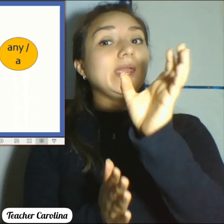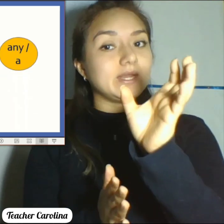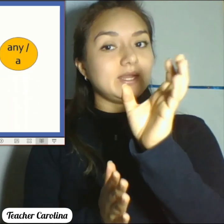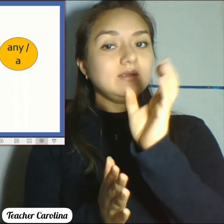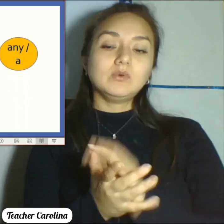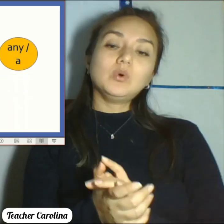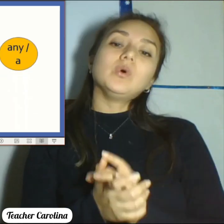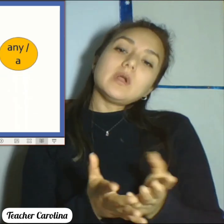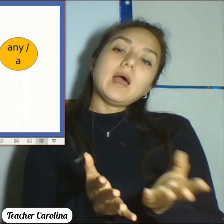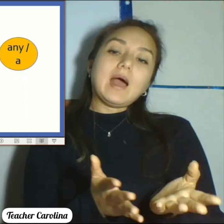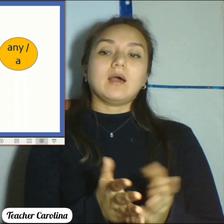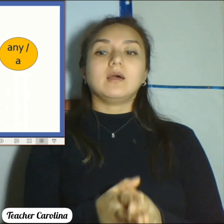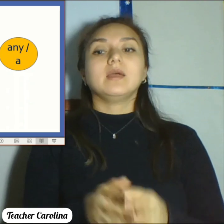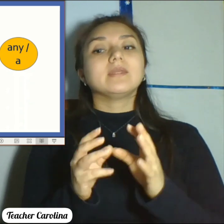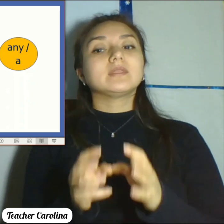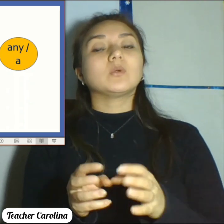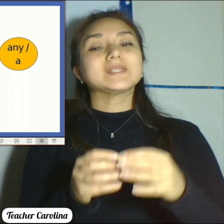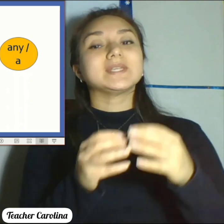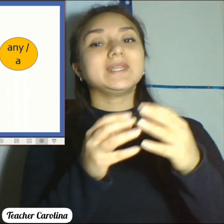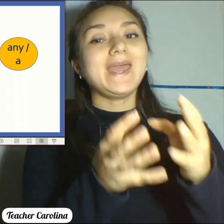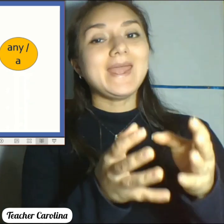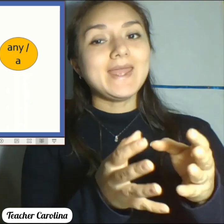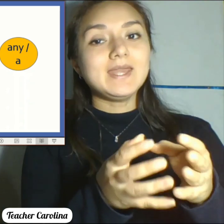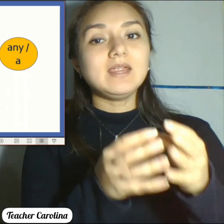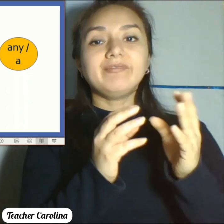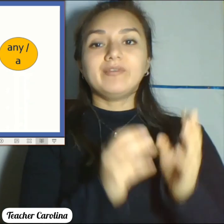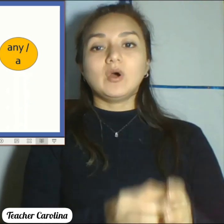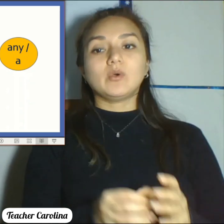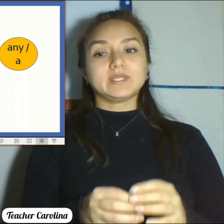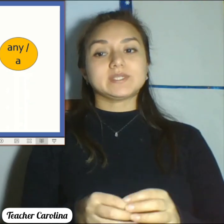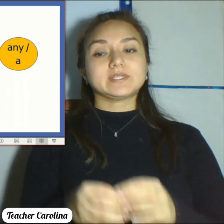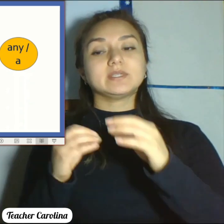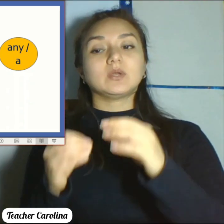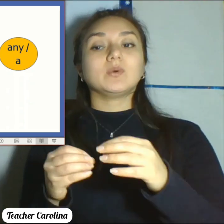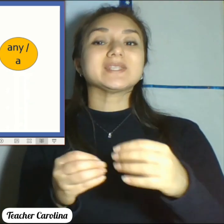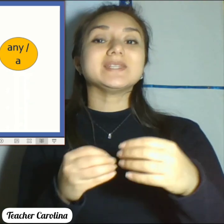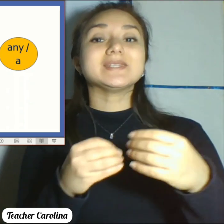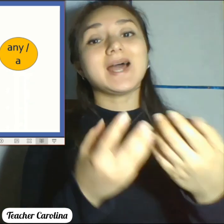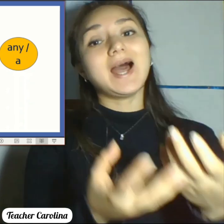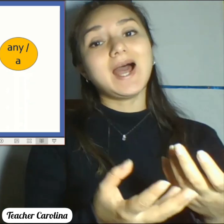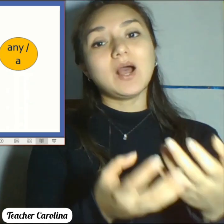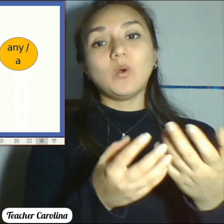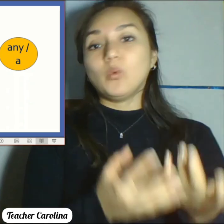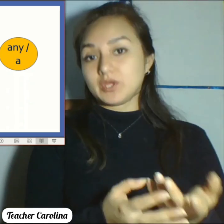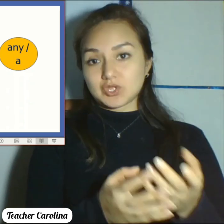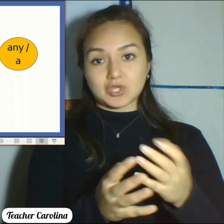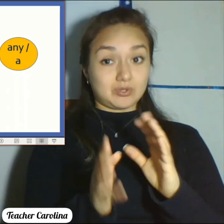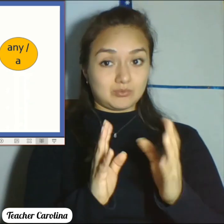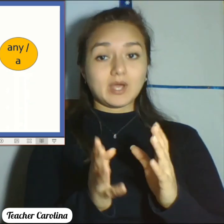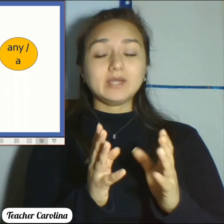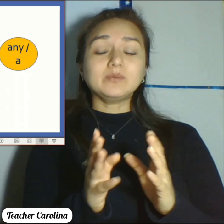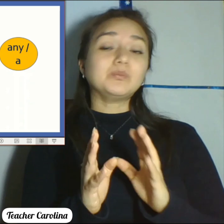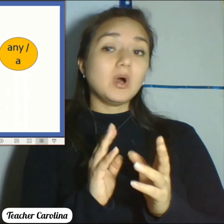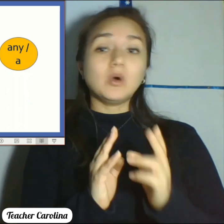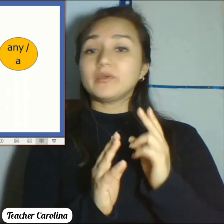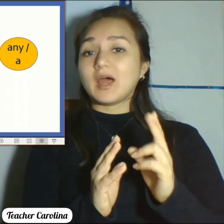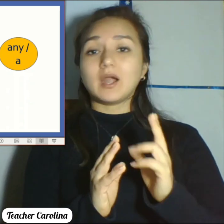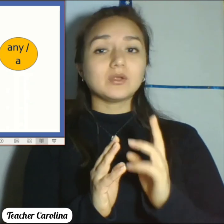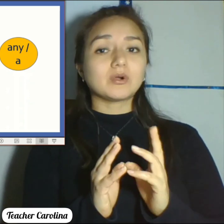any or a. There wasn't any forest. There wasn't a witch, right? Both are